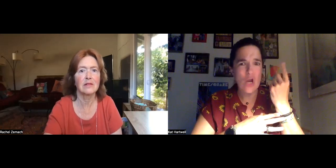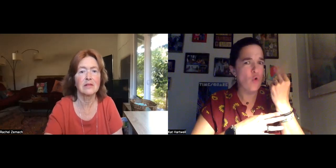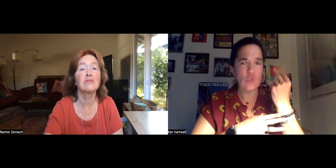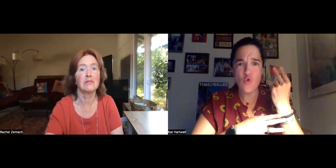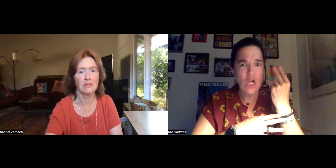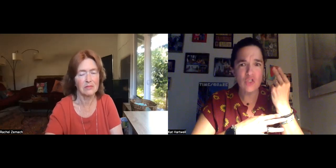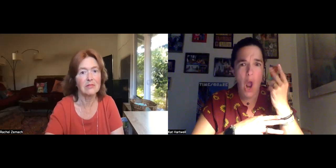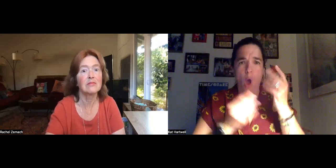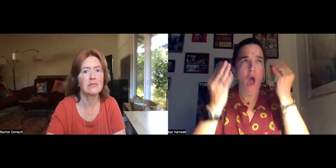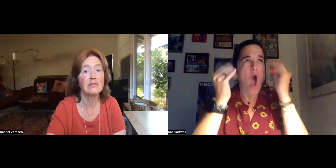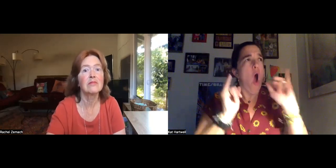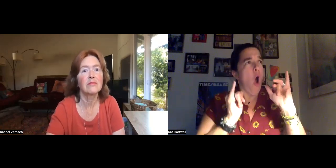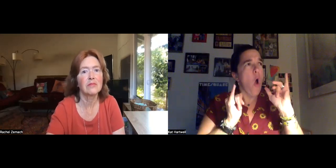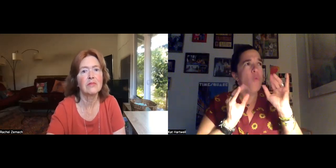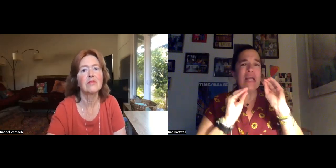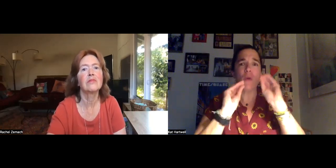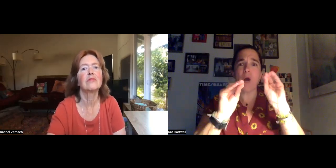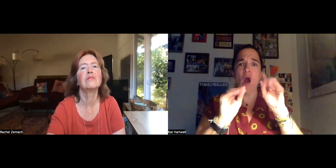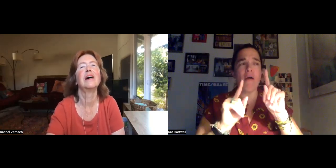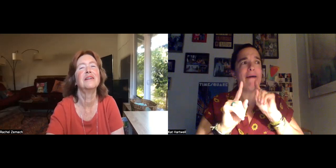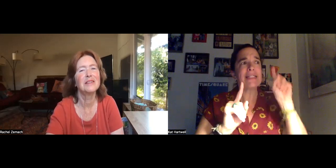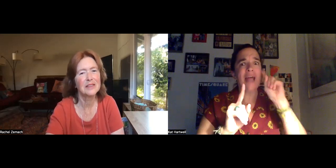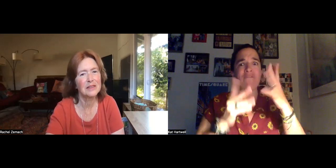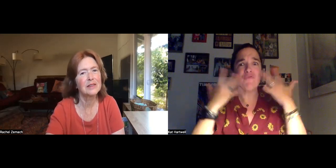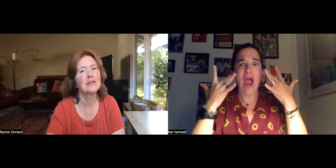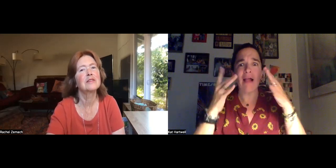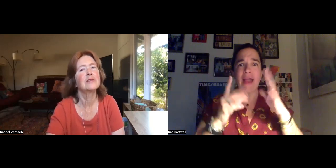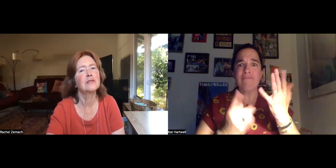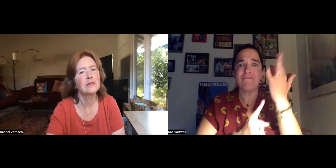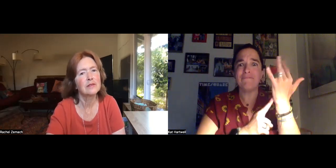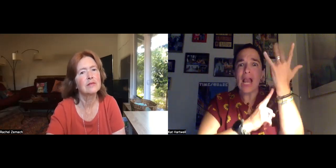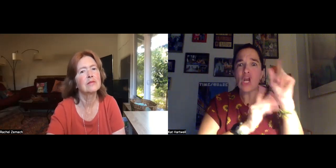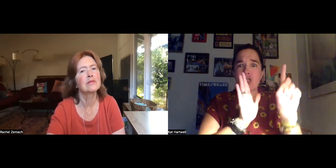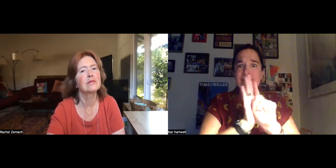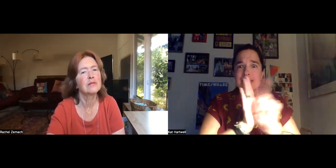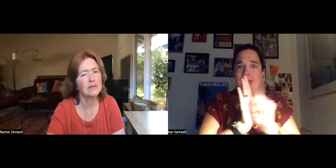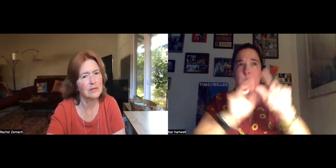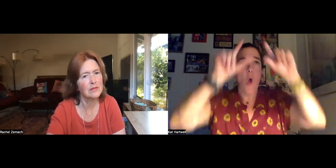year, 2 years ago, we need to put deaf-friendly banners system